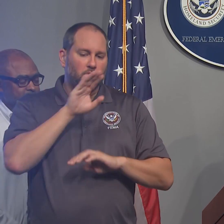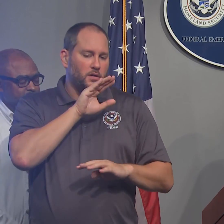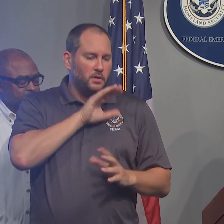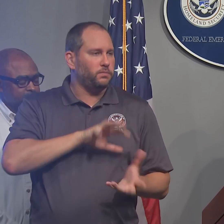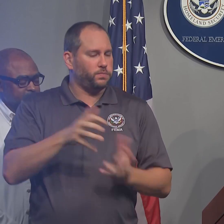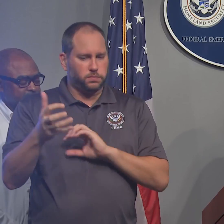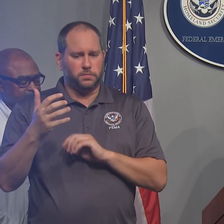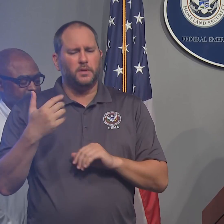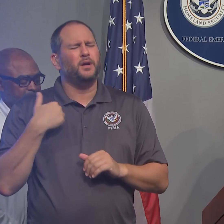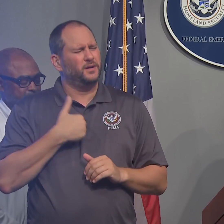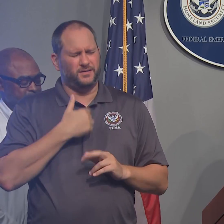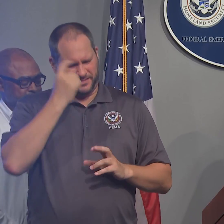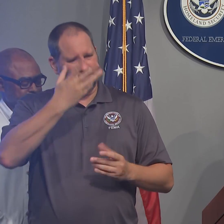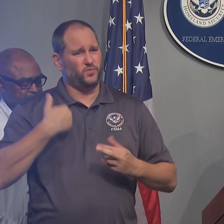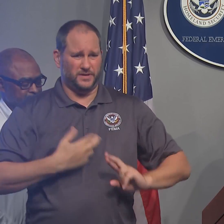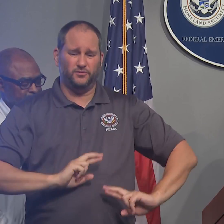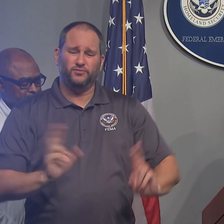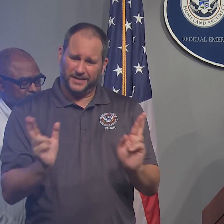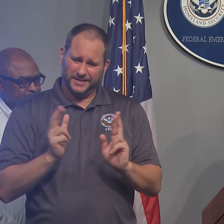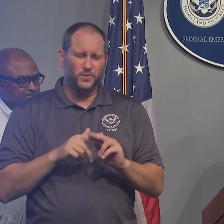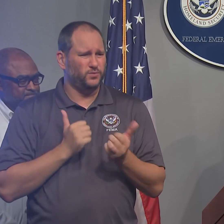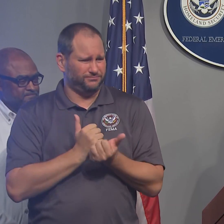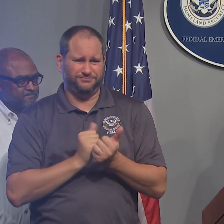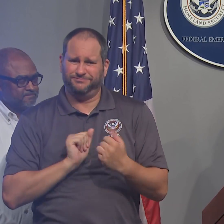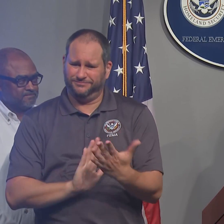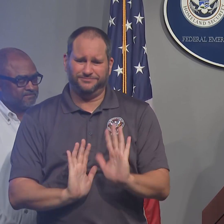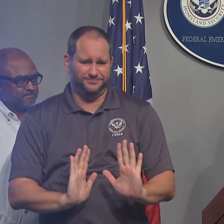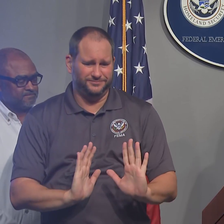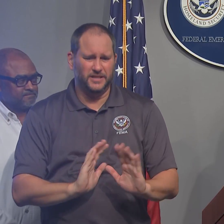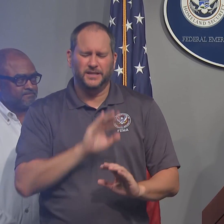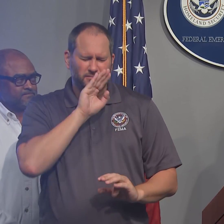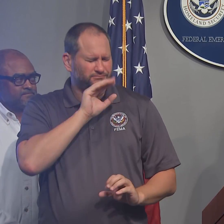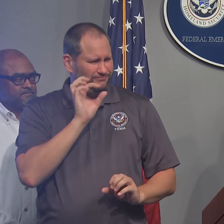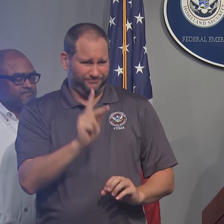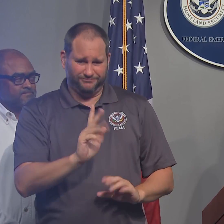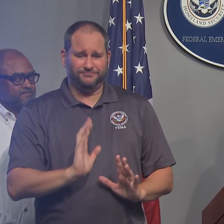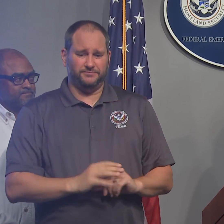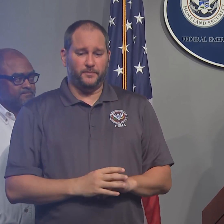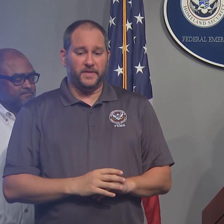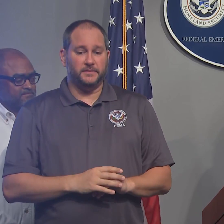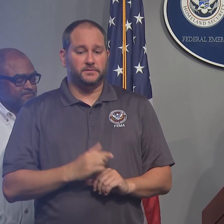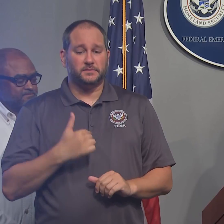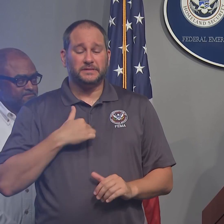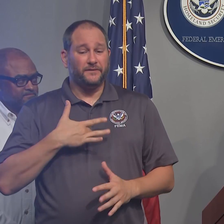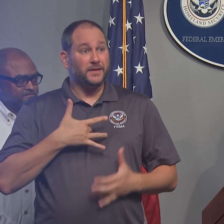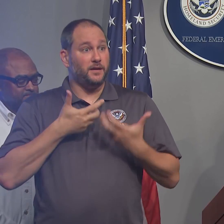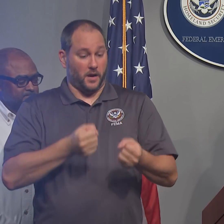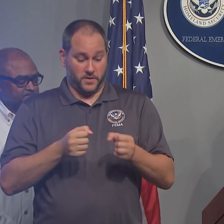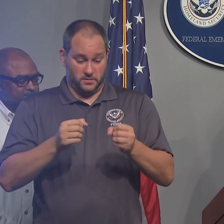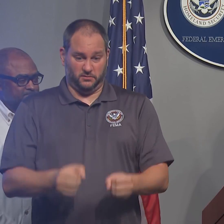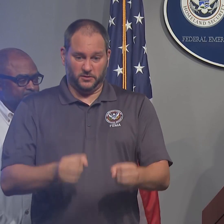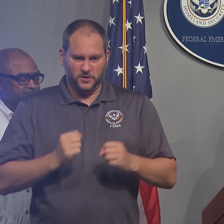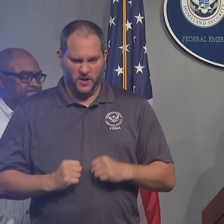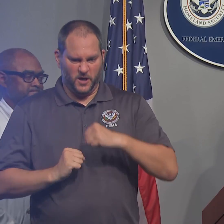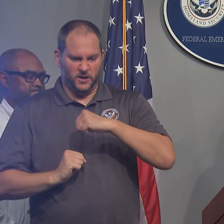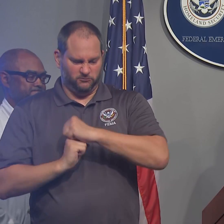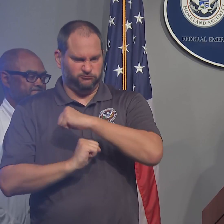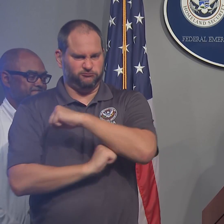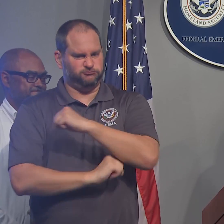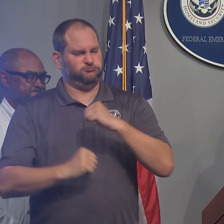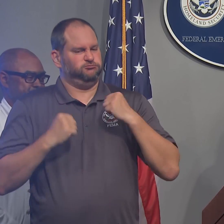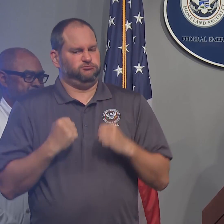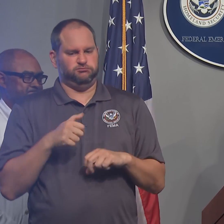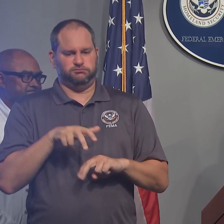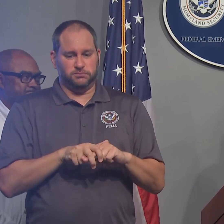expectation. But I feel confident that all four of those legs are going into this event, unlike other events that we've seen in the past. And so